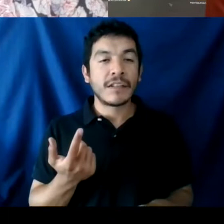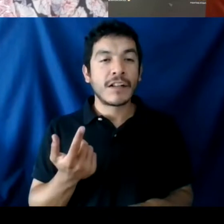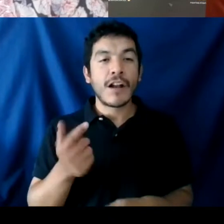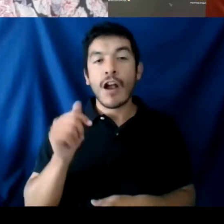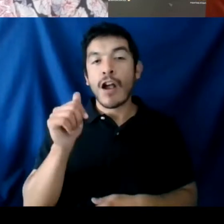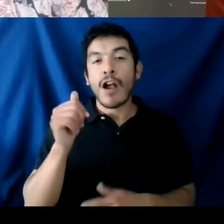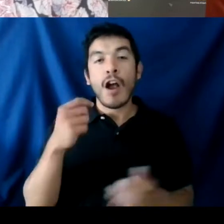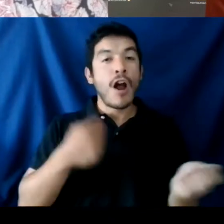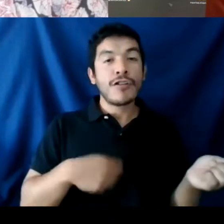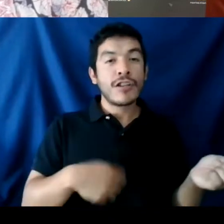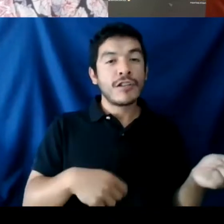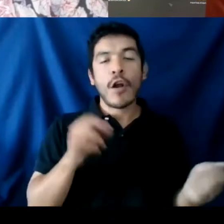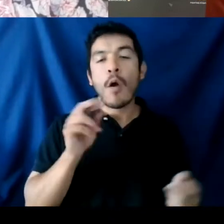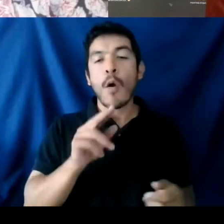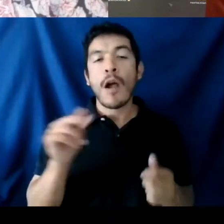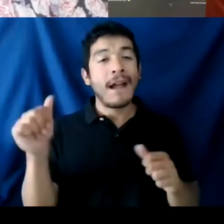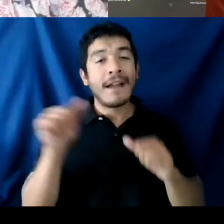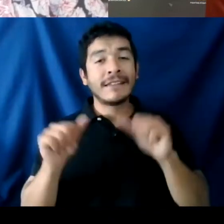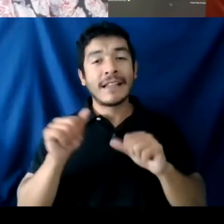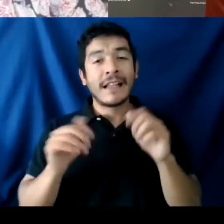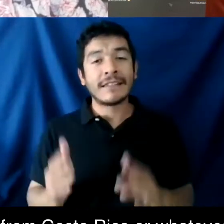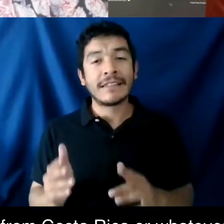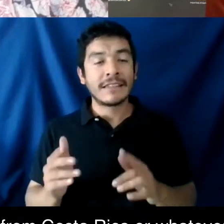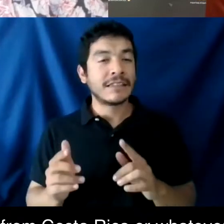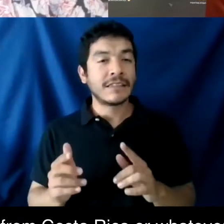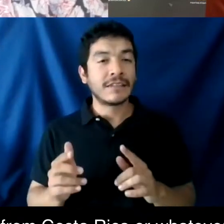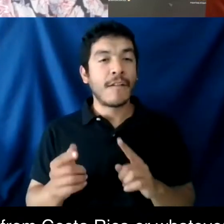Argentina or a scientist,